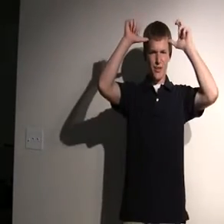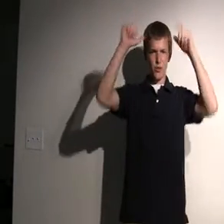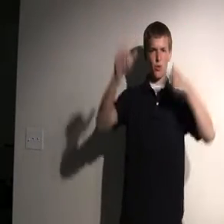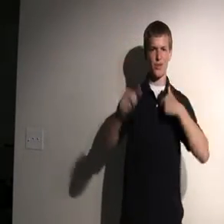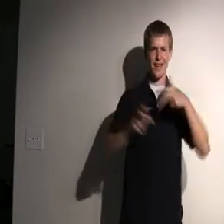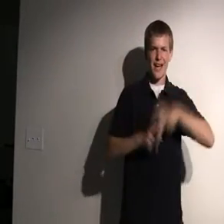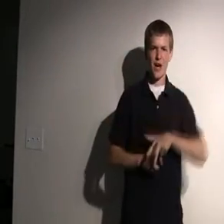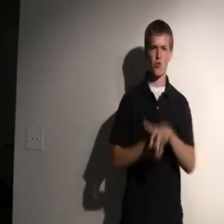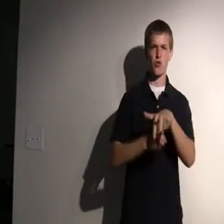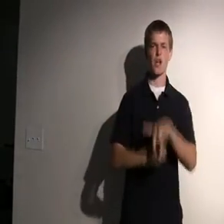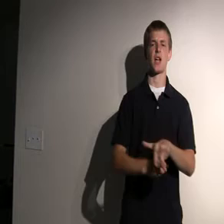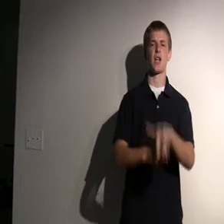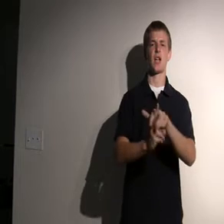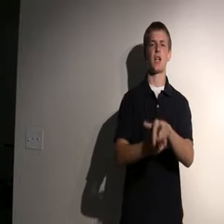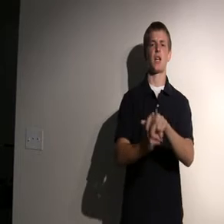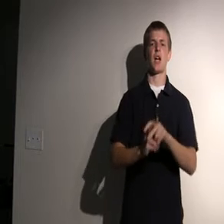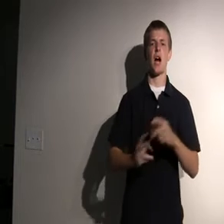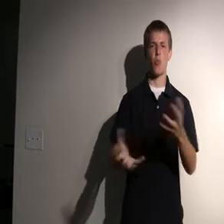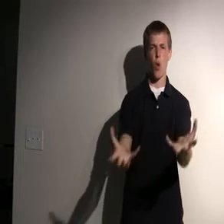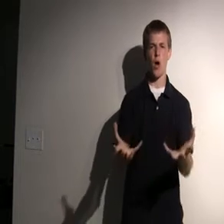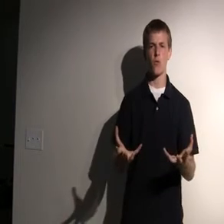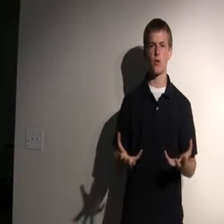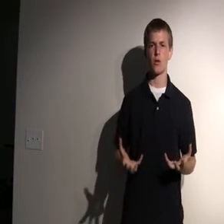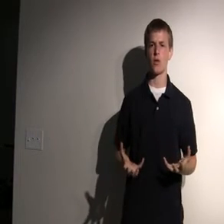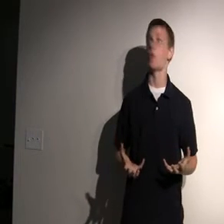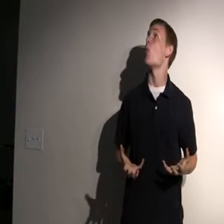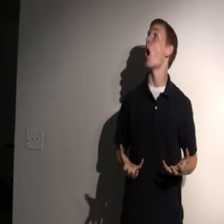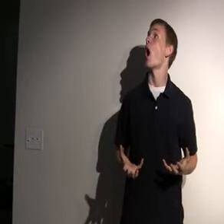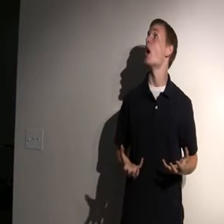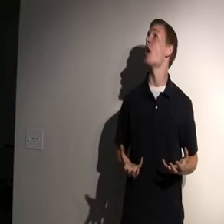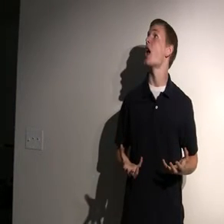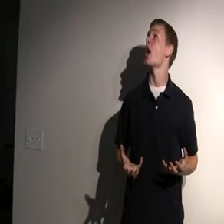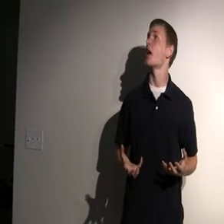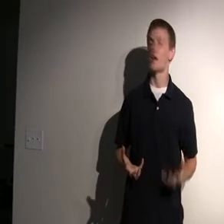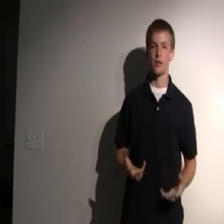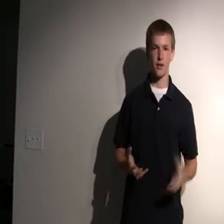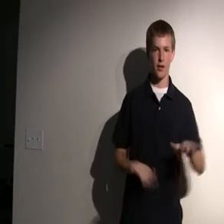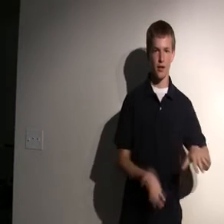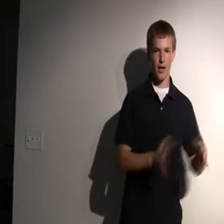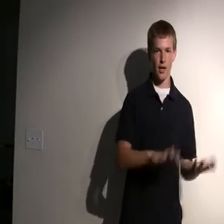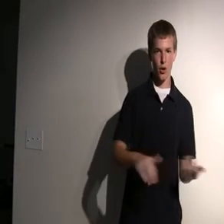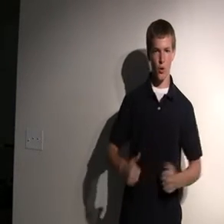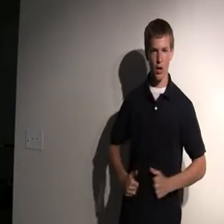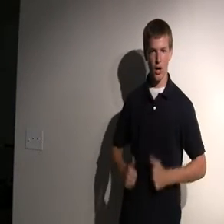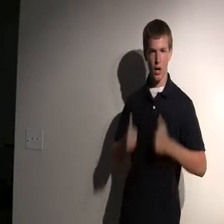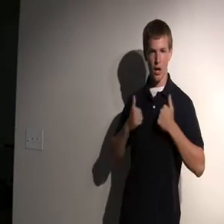horse airline I want it I want it Dead or the